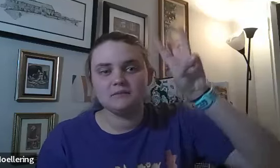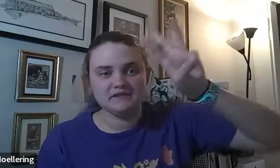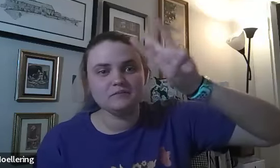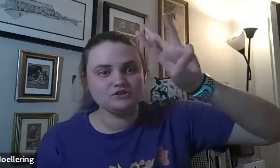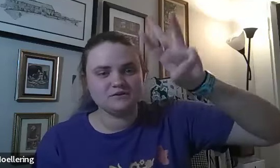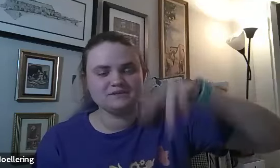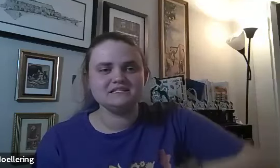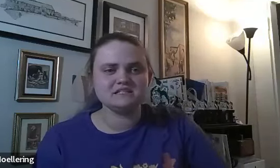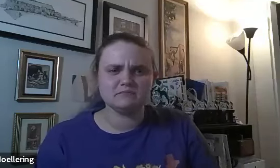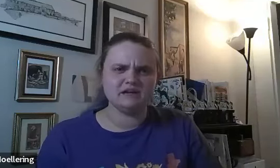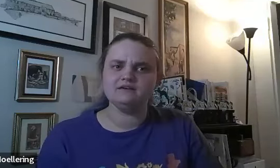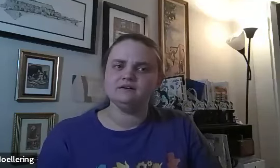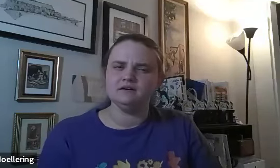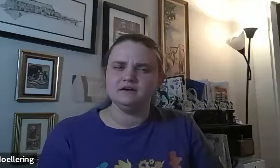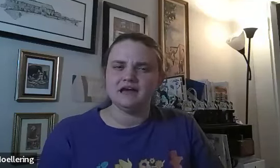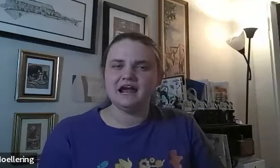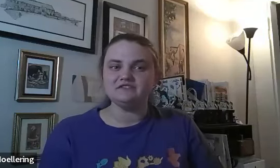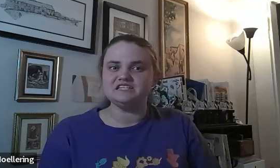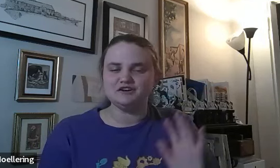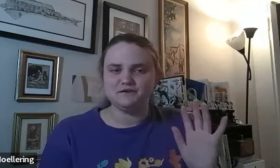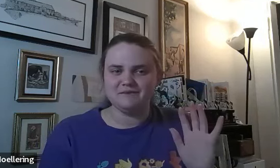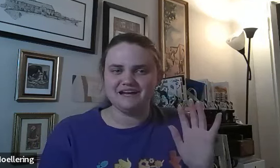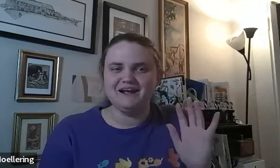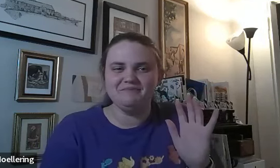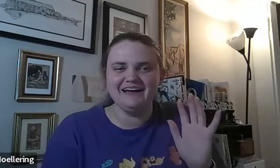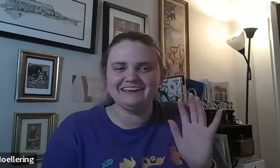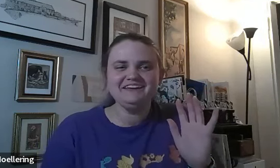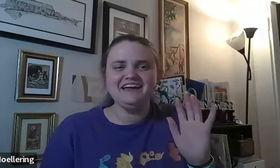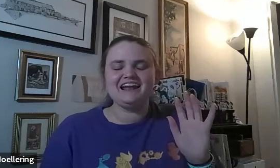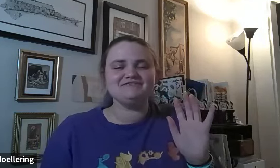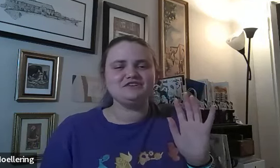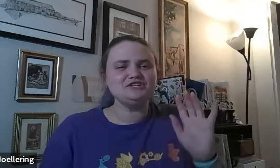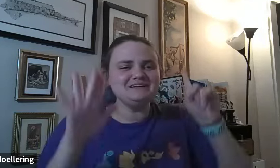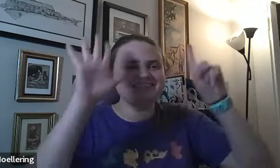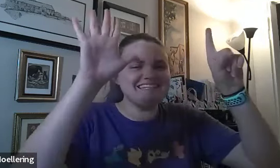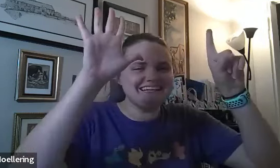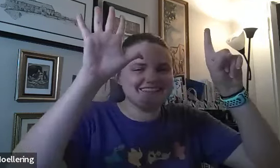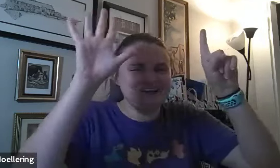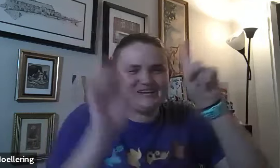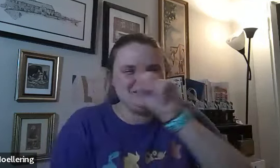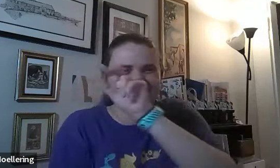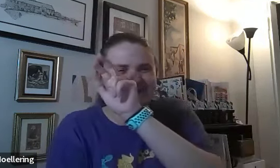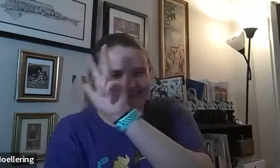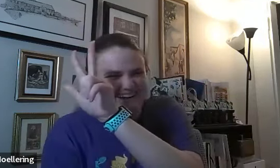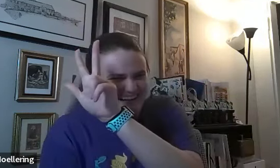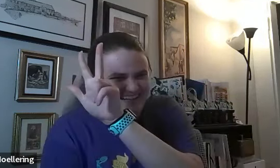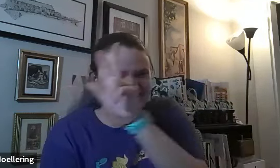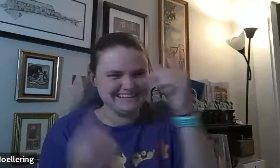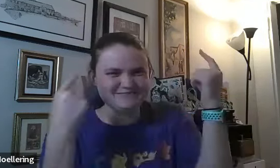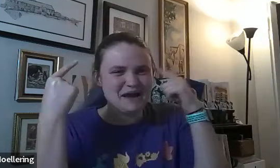make the motion from a distance, and I'm like, and I have to sit there for a minute. And I have to go, do you mean 6 or do you mean 3? Because my